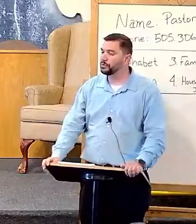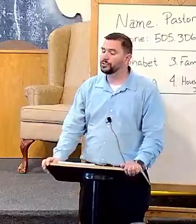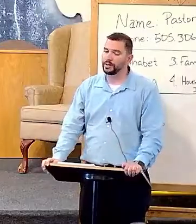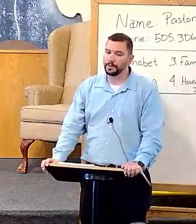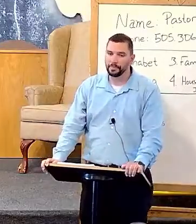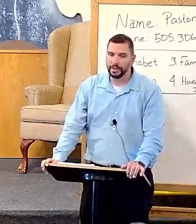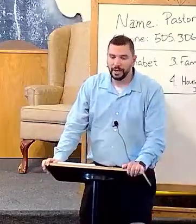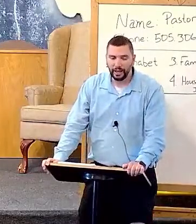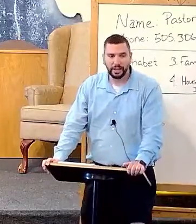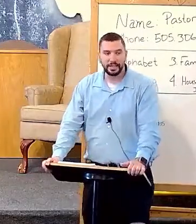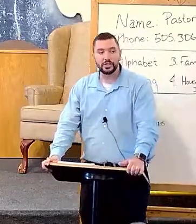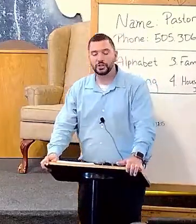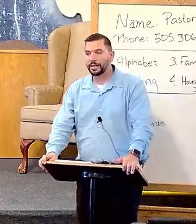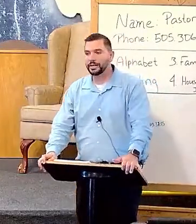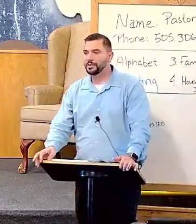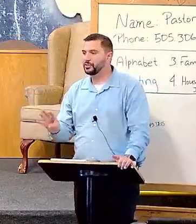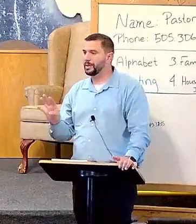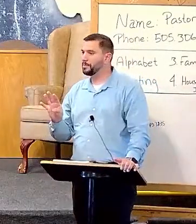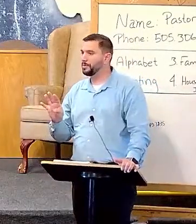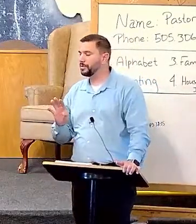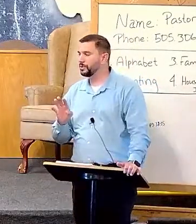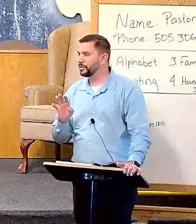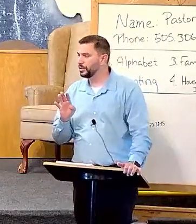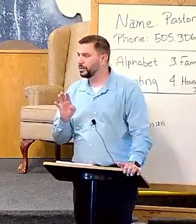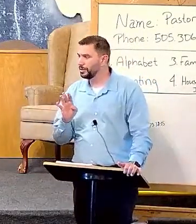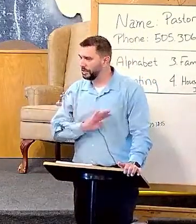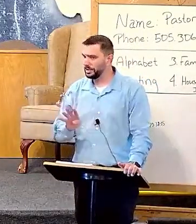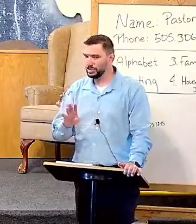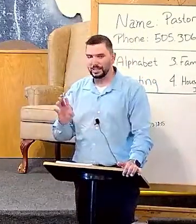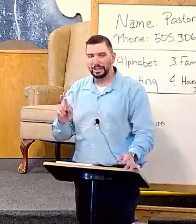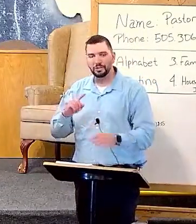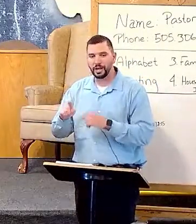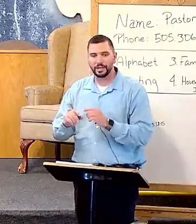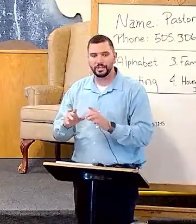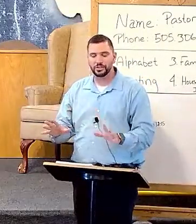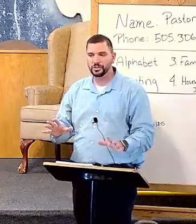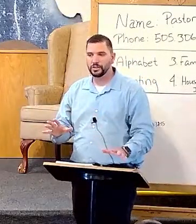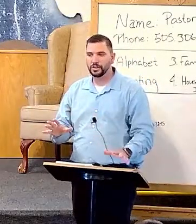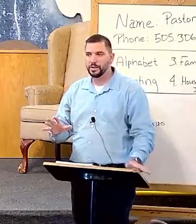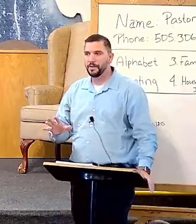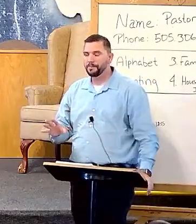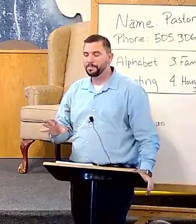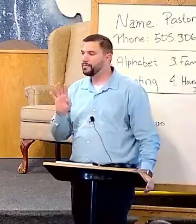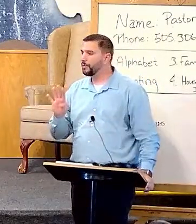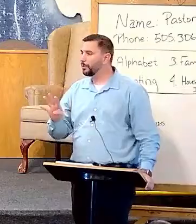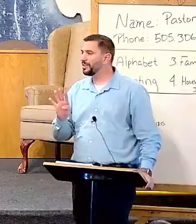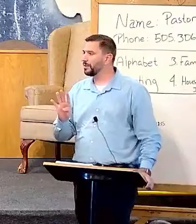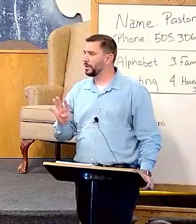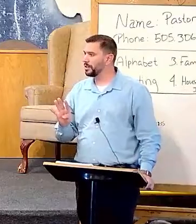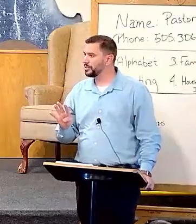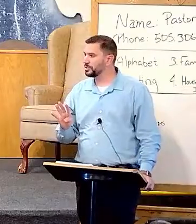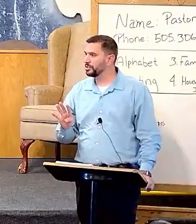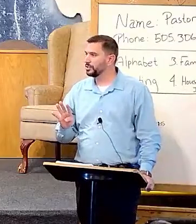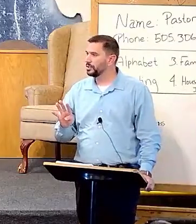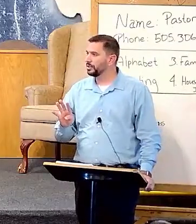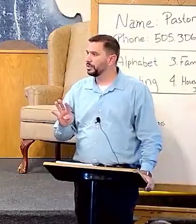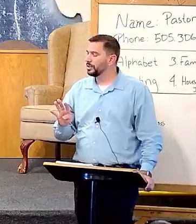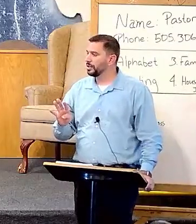signing, and he signed the same sentence, same signs, 4 different ways. But